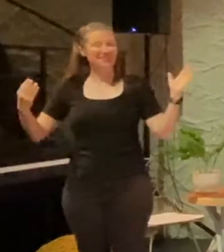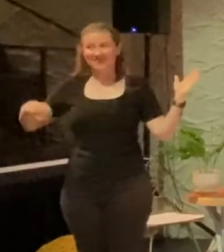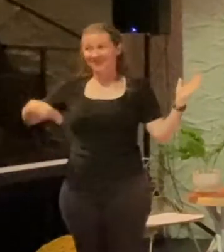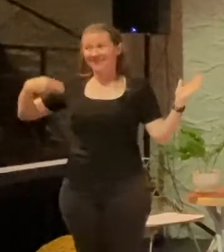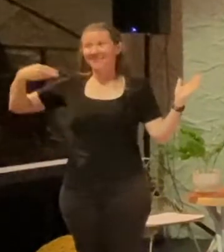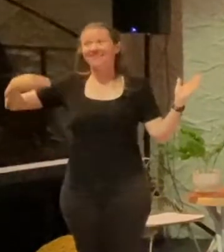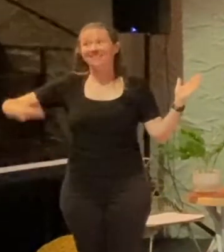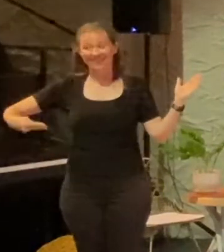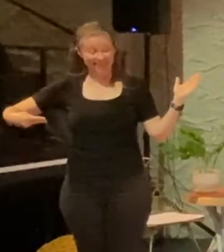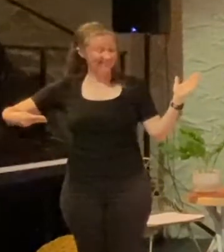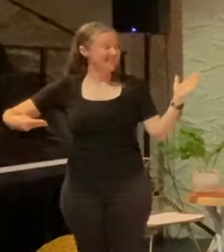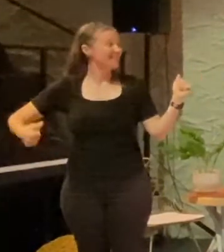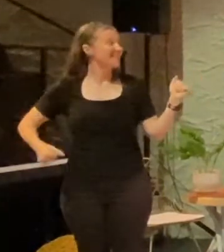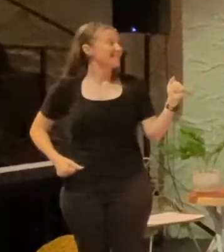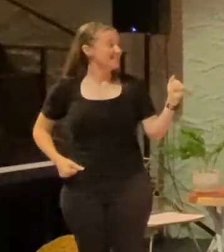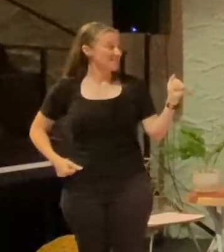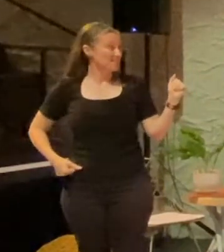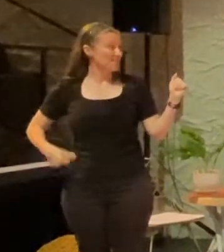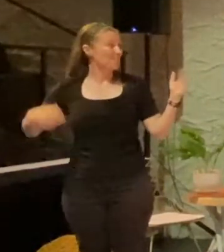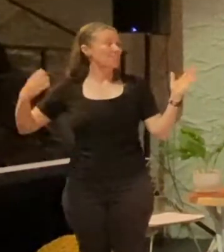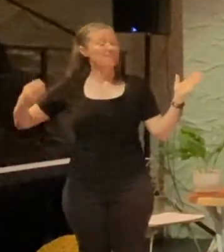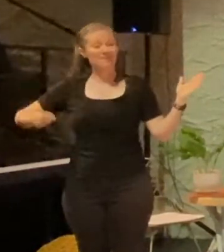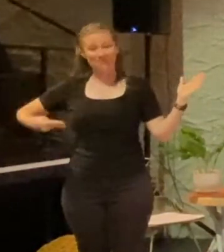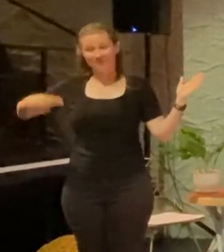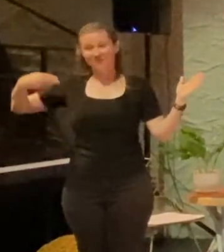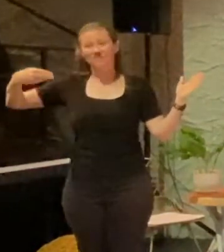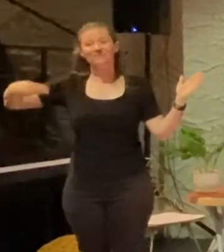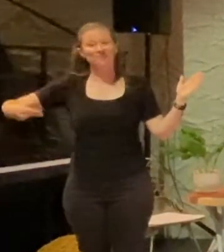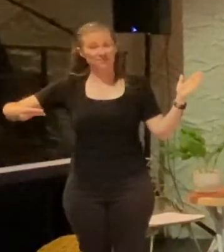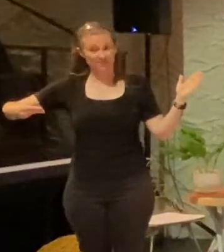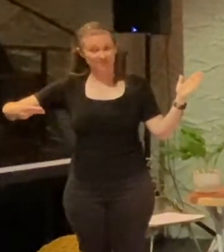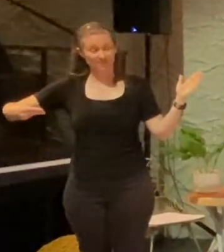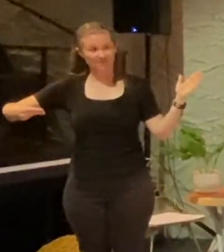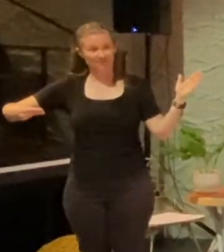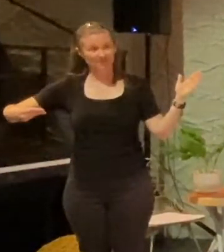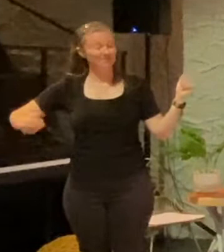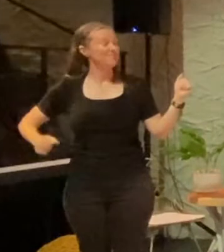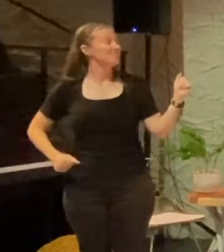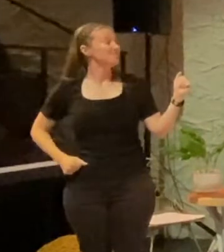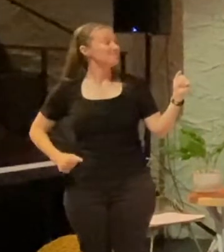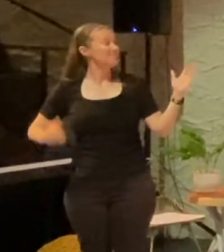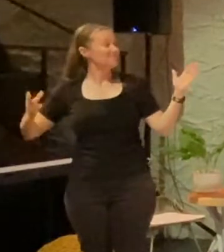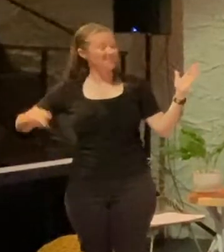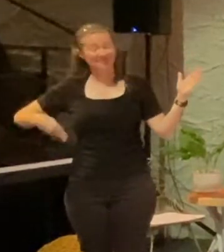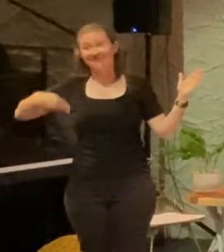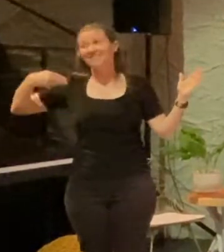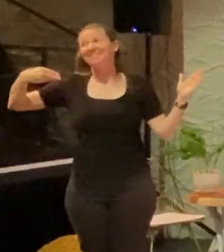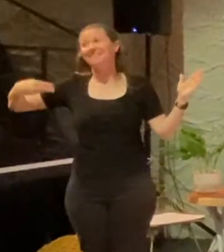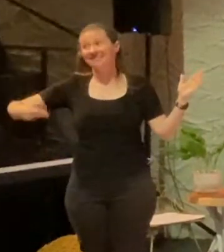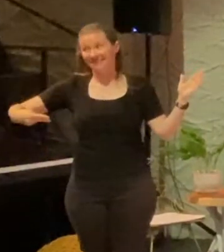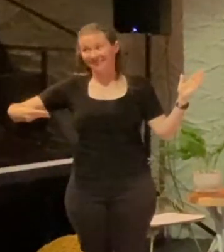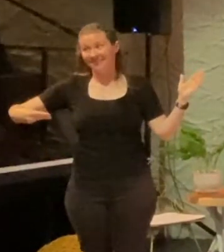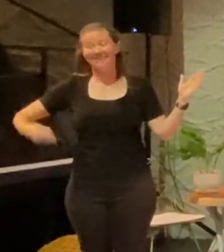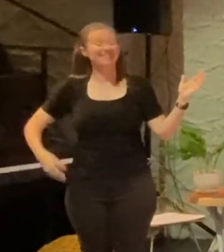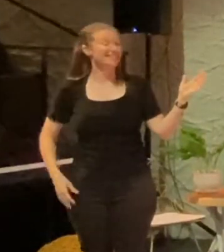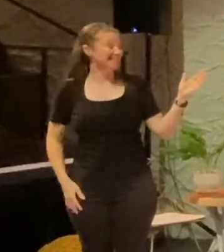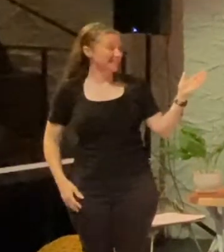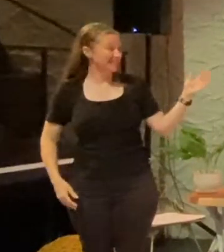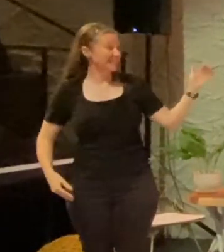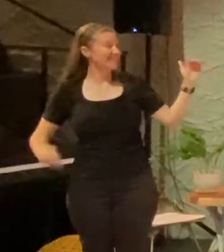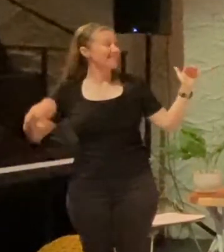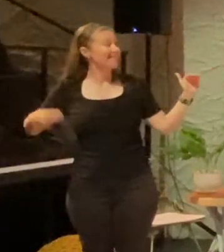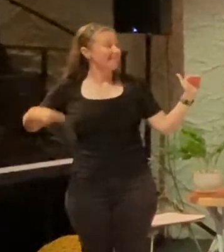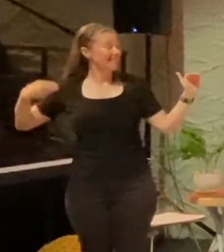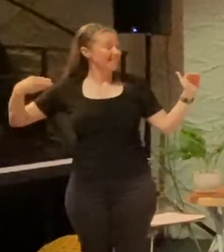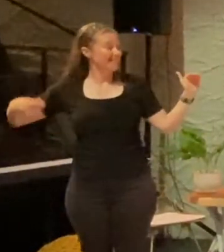father of Abijah, Abijah, the father of Asa, Asa, the father of Jehoshaphat, Jehoshaphat, the father of Joram, Joram, the father of Uzziah, Uzziah, the father